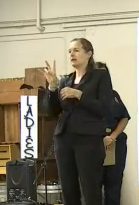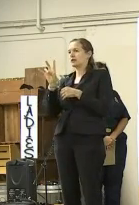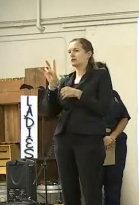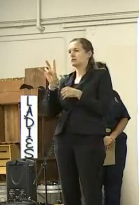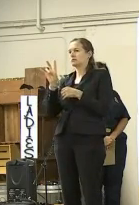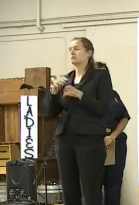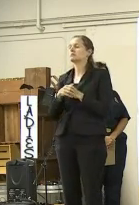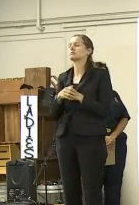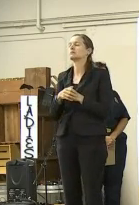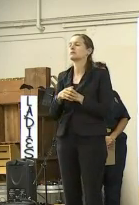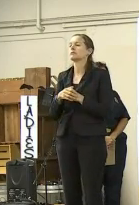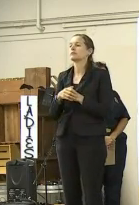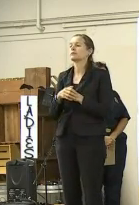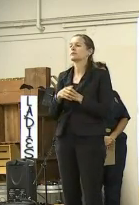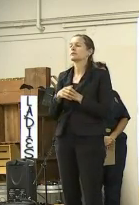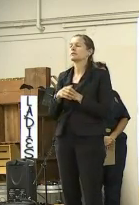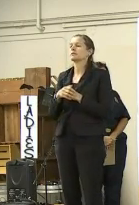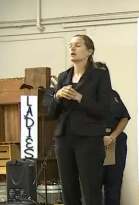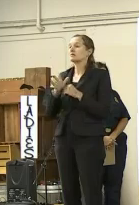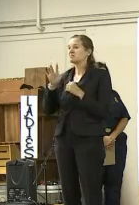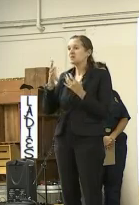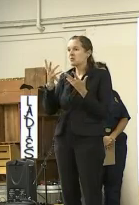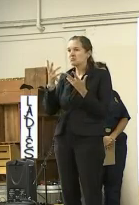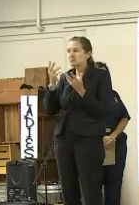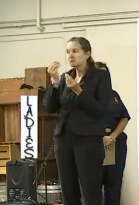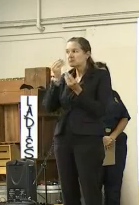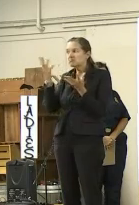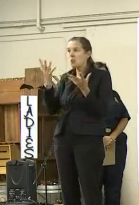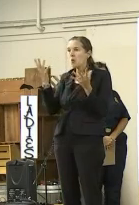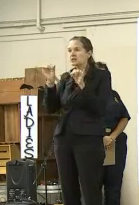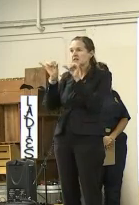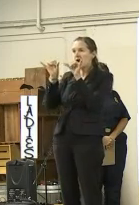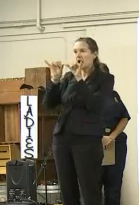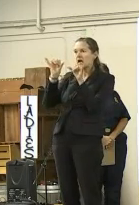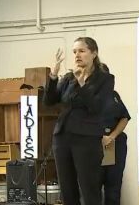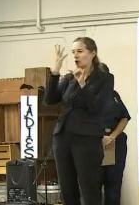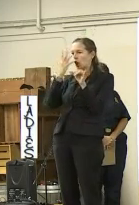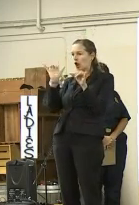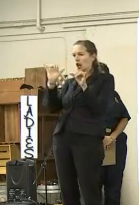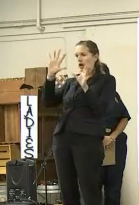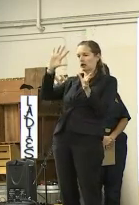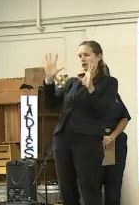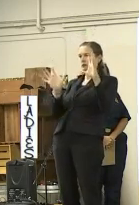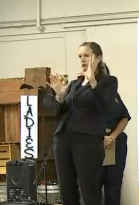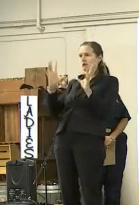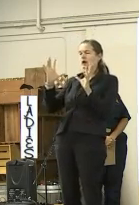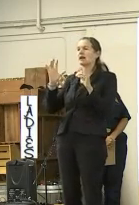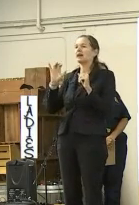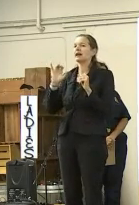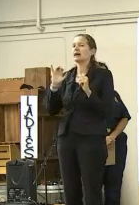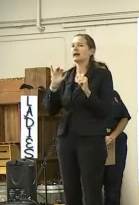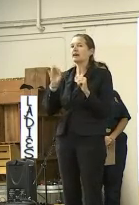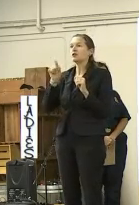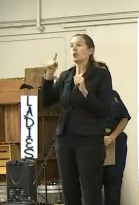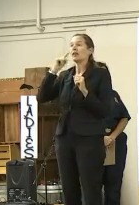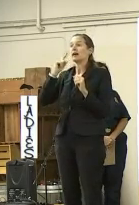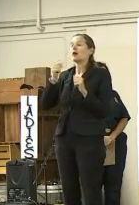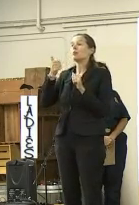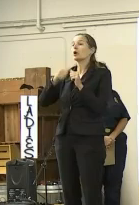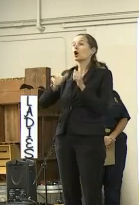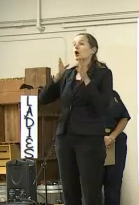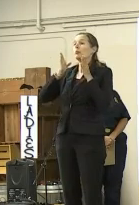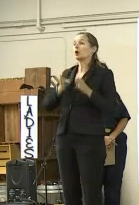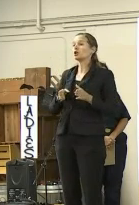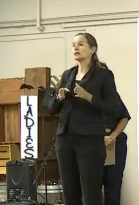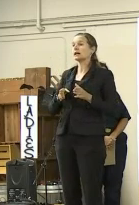little context to this, the size and geographic area that we have, if you take that per person that is assigned,